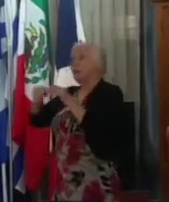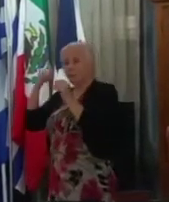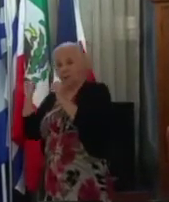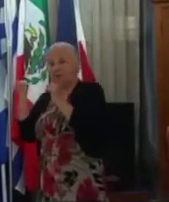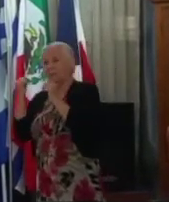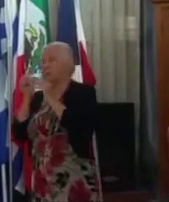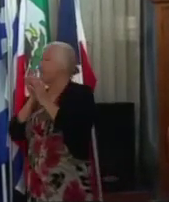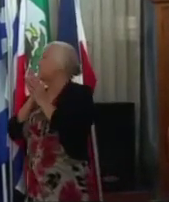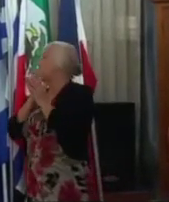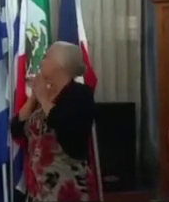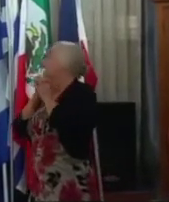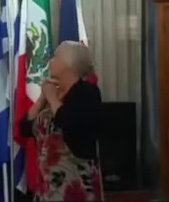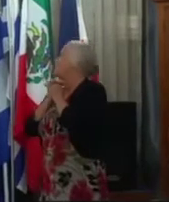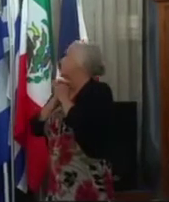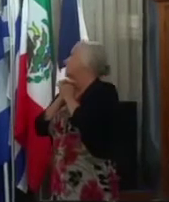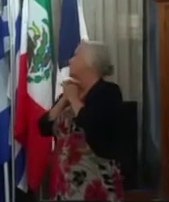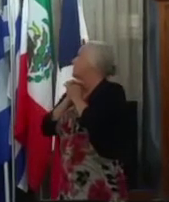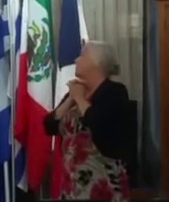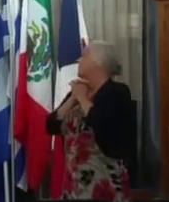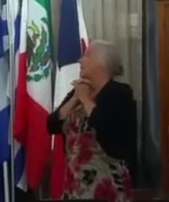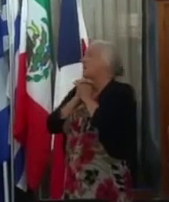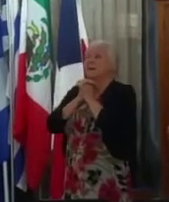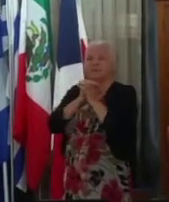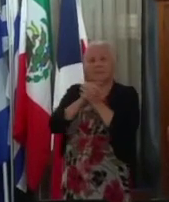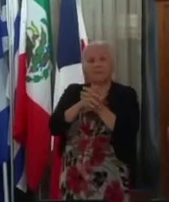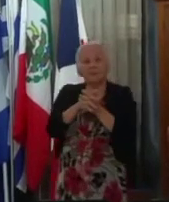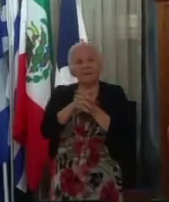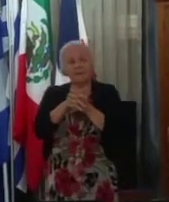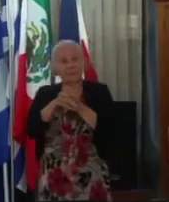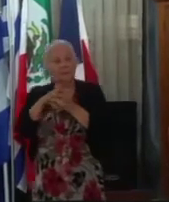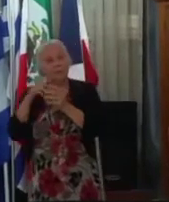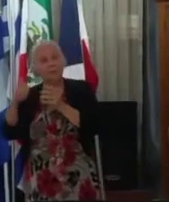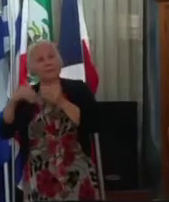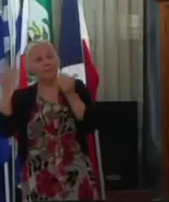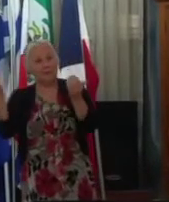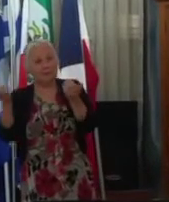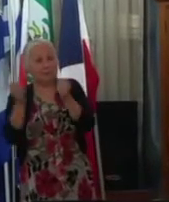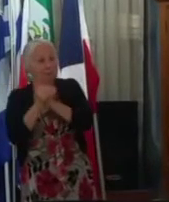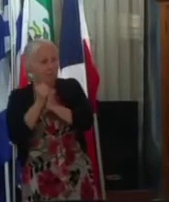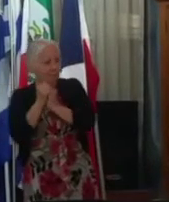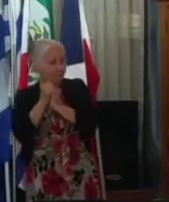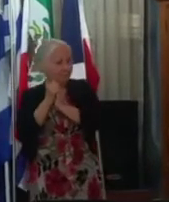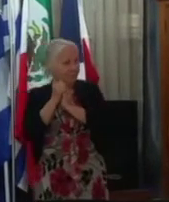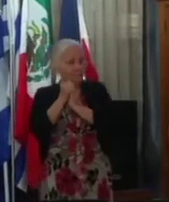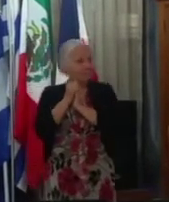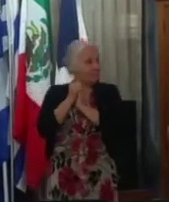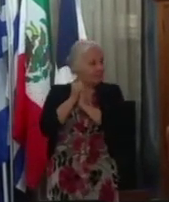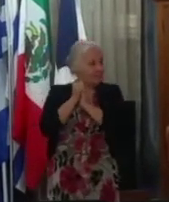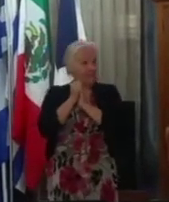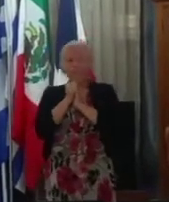recognized. Que yo reconocí. It was called Sweet Wind. Y se llamaba Dulce Viento. It was from a